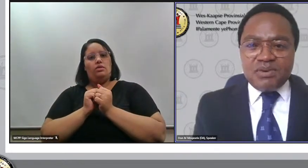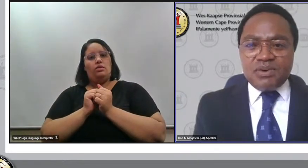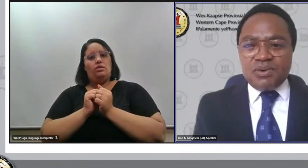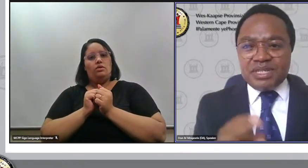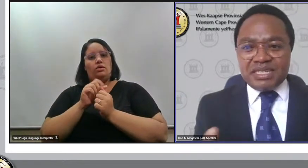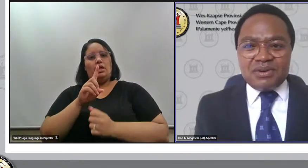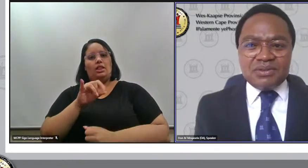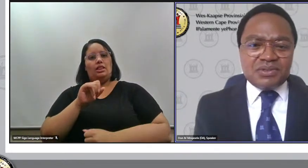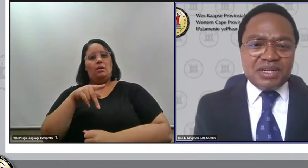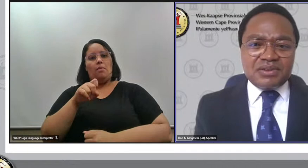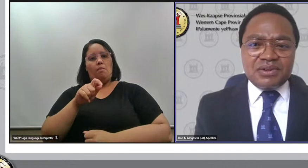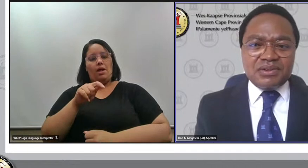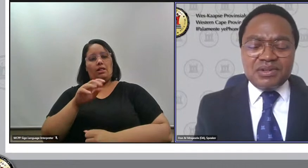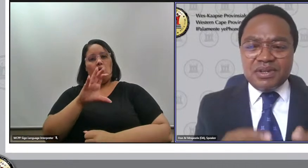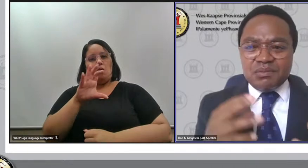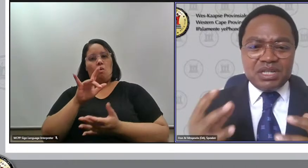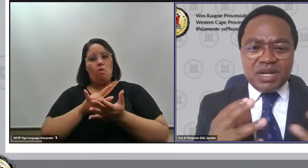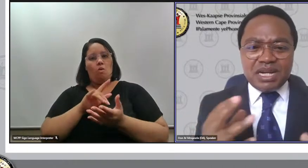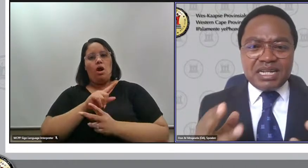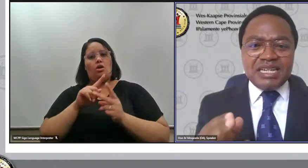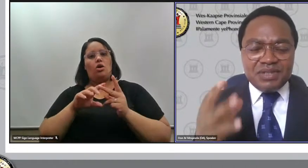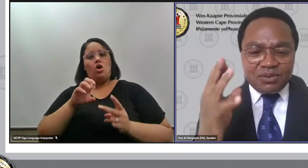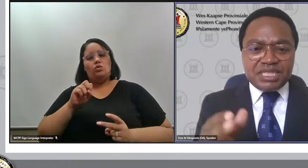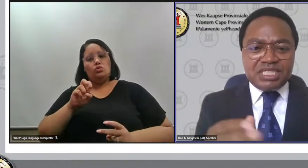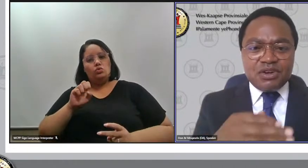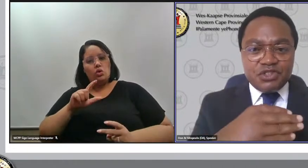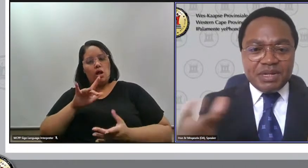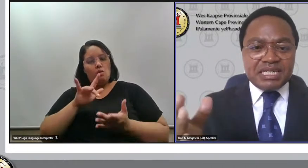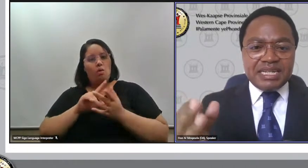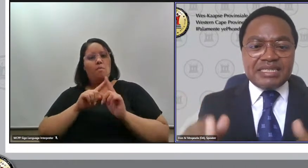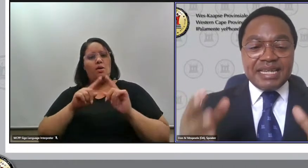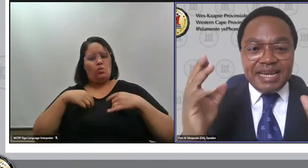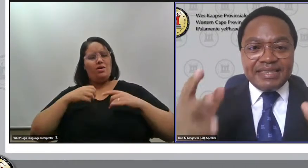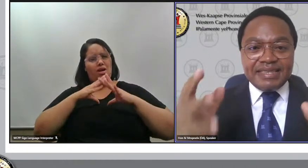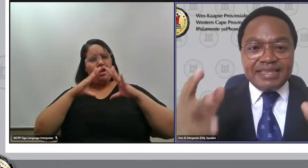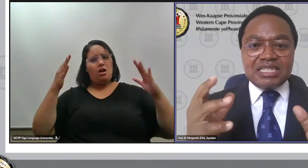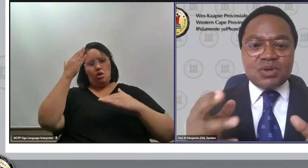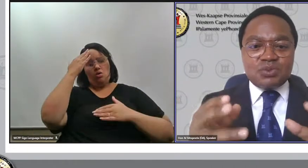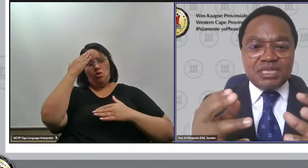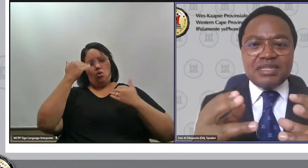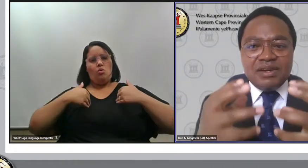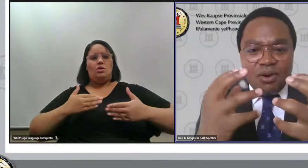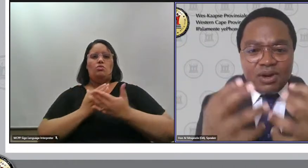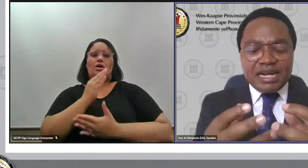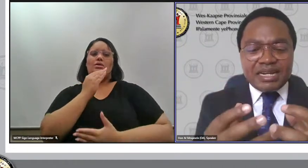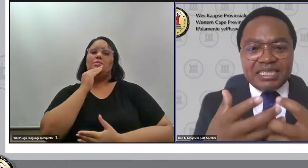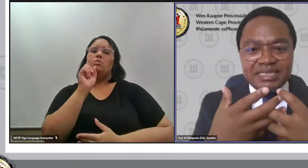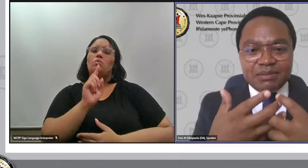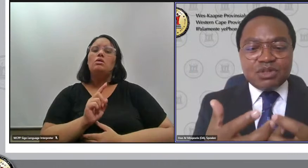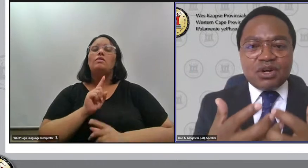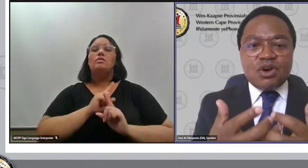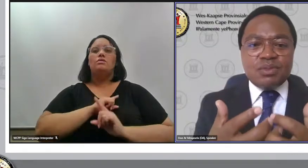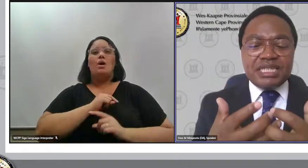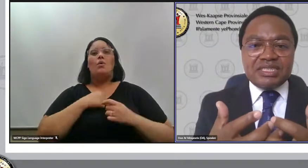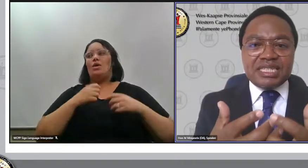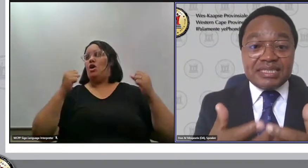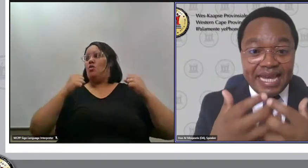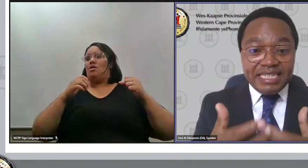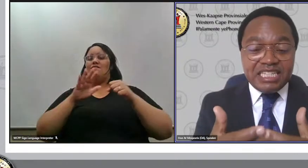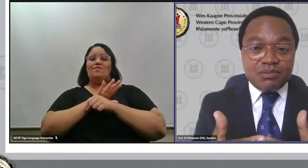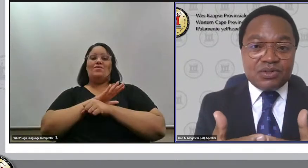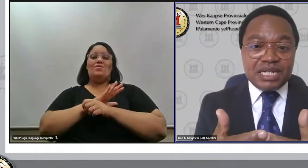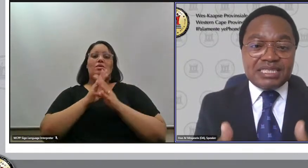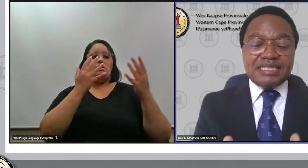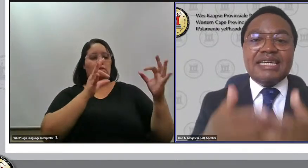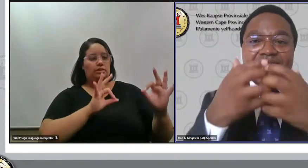diplomatic corps and the consular corps, but we're clear on the question of human rights, and that is what we all agree in terms of the common interest